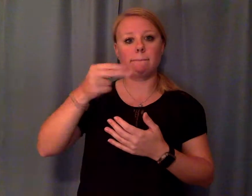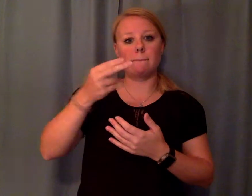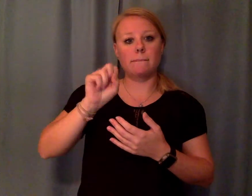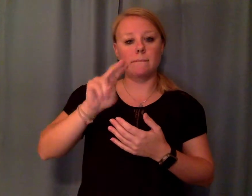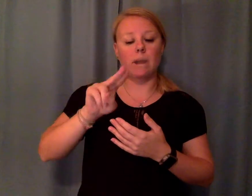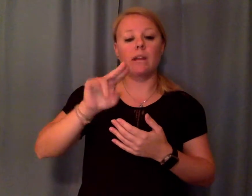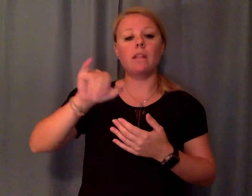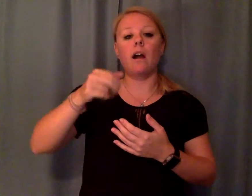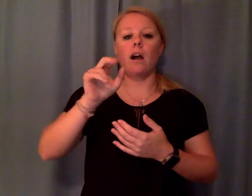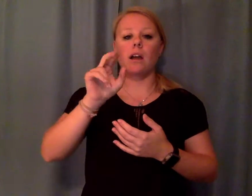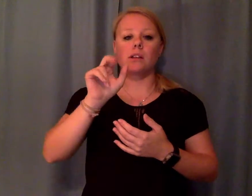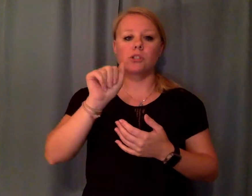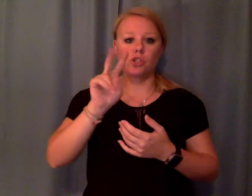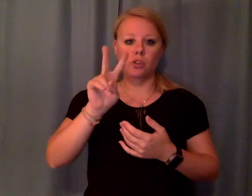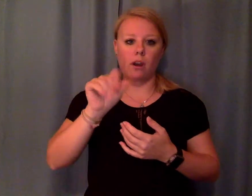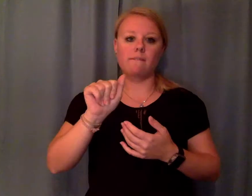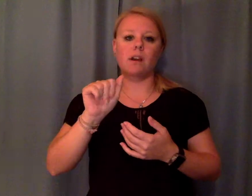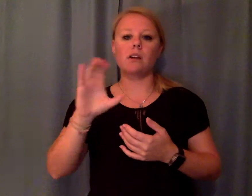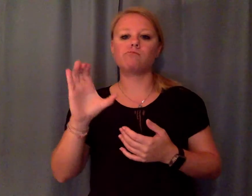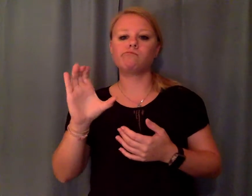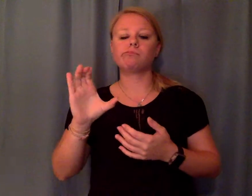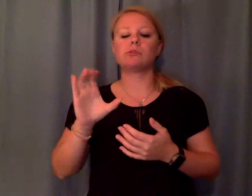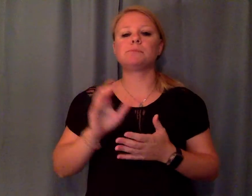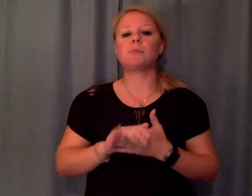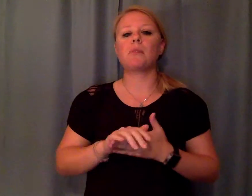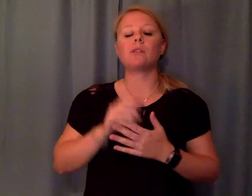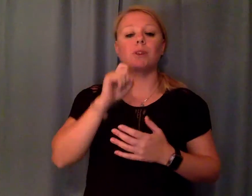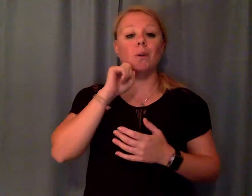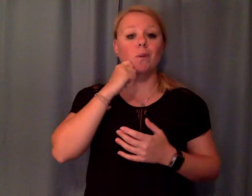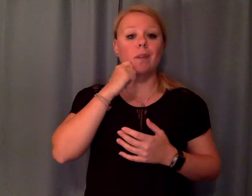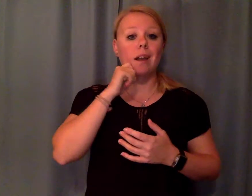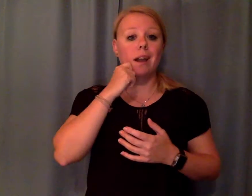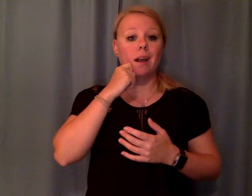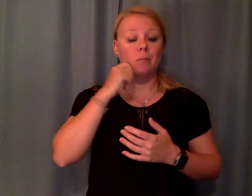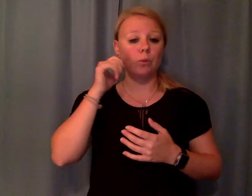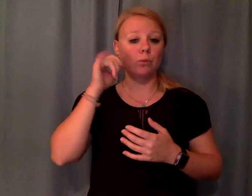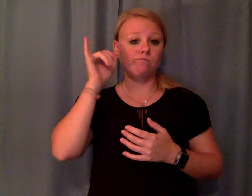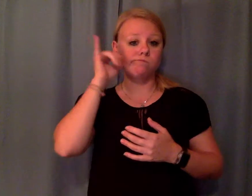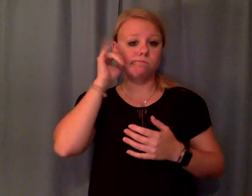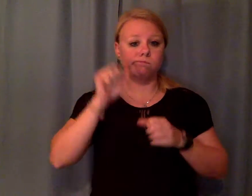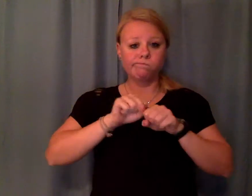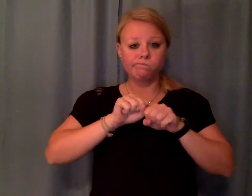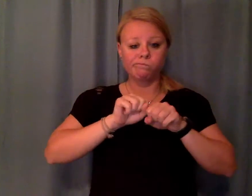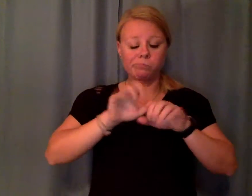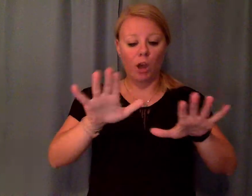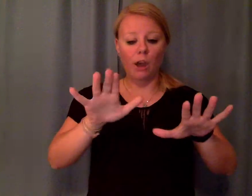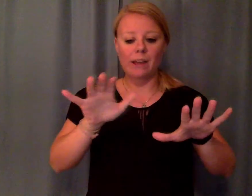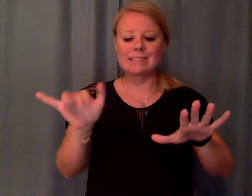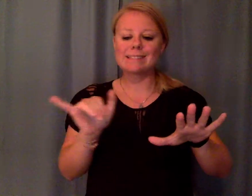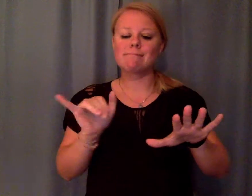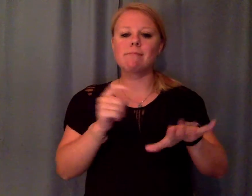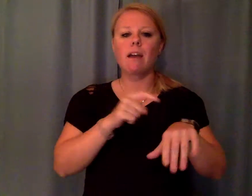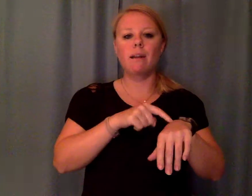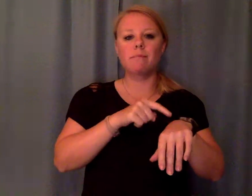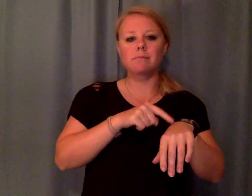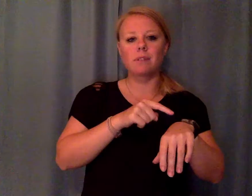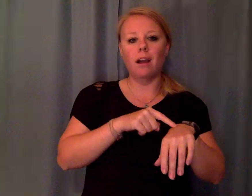etc. And then Apple released the iPhone, and with it the iPhone Software Development Kit. And the Software